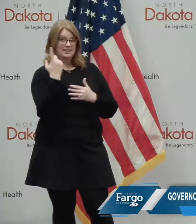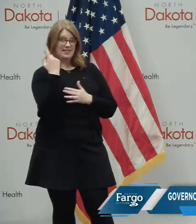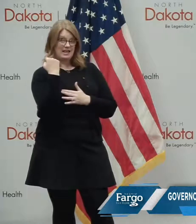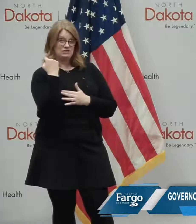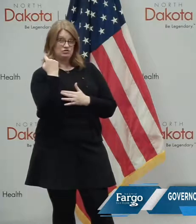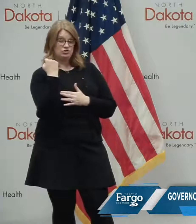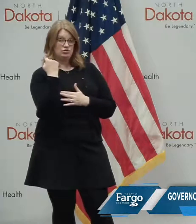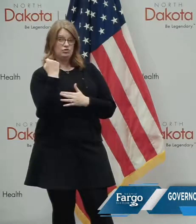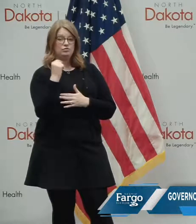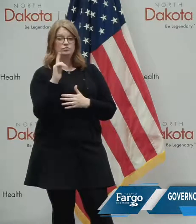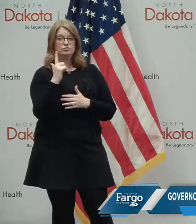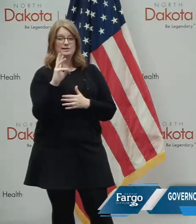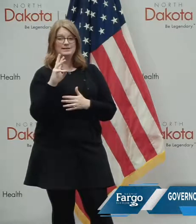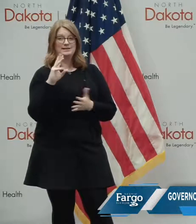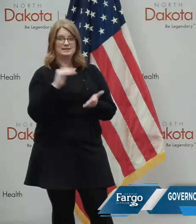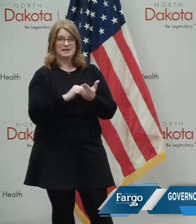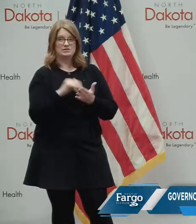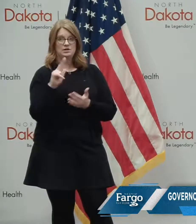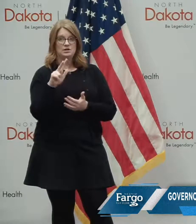year,